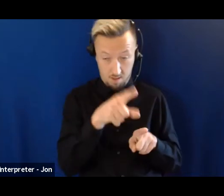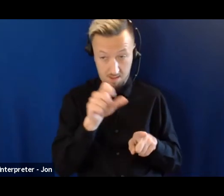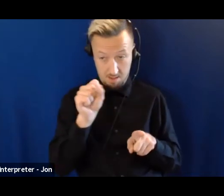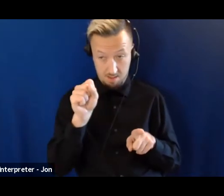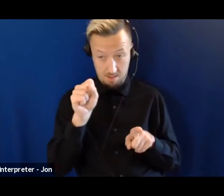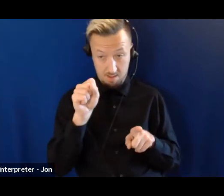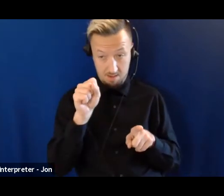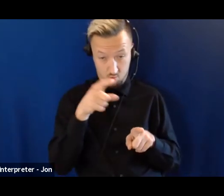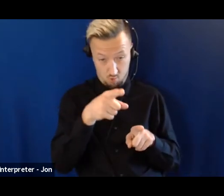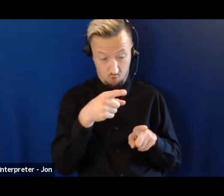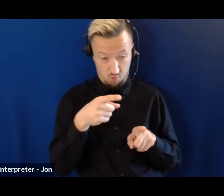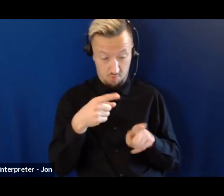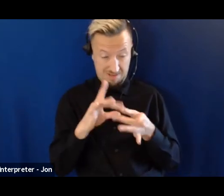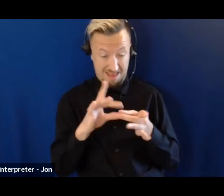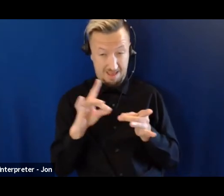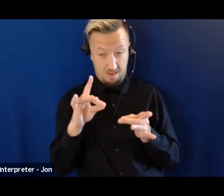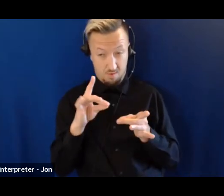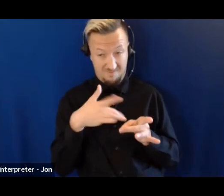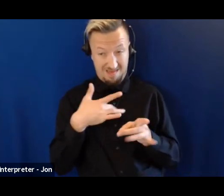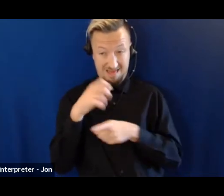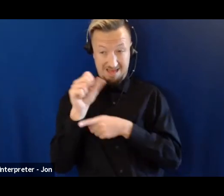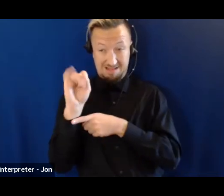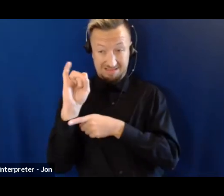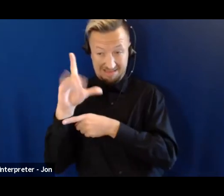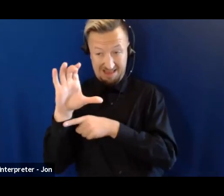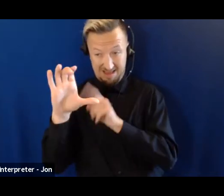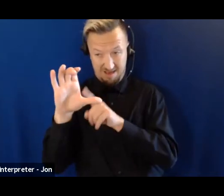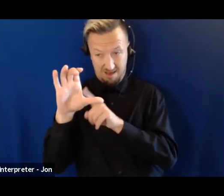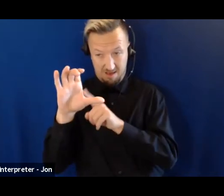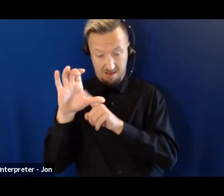an intermediary for the SILs, or am